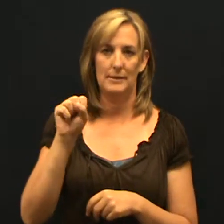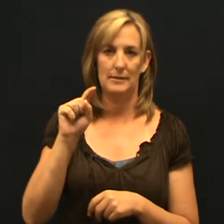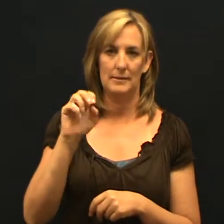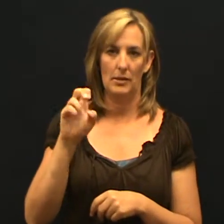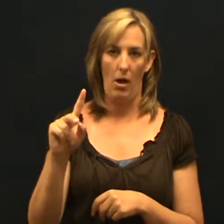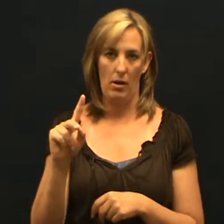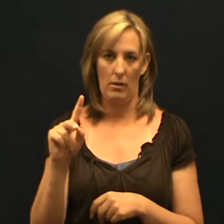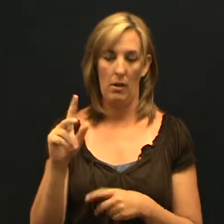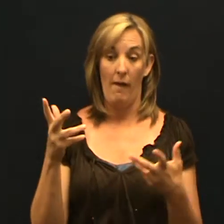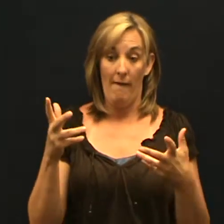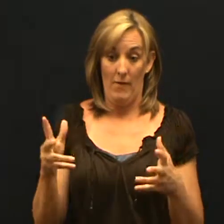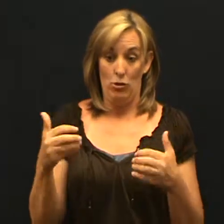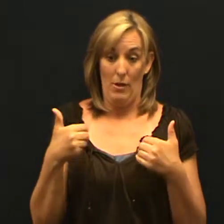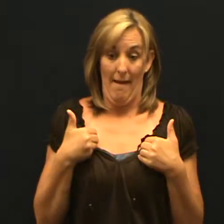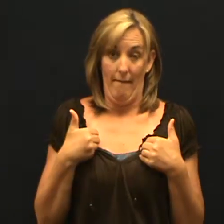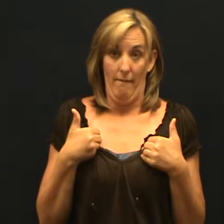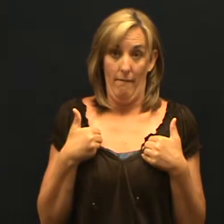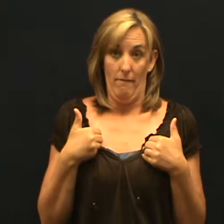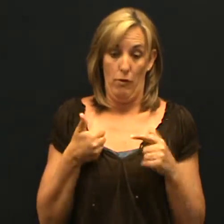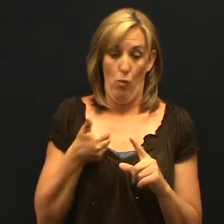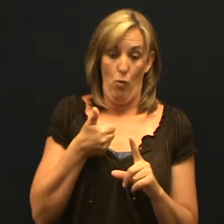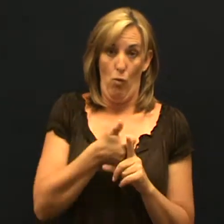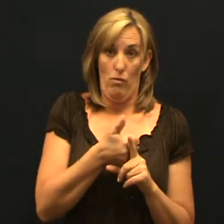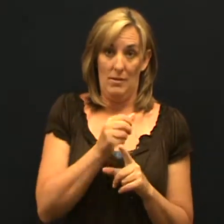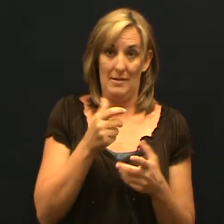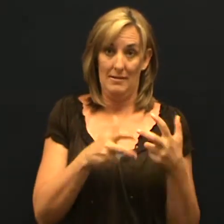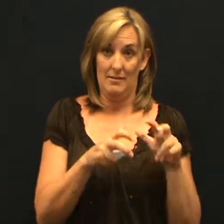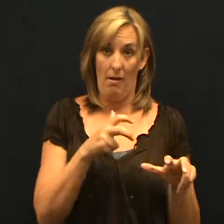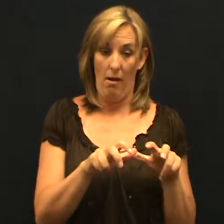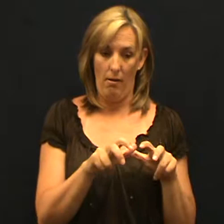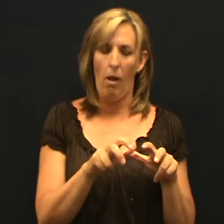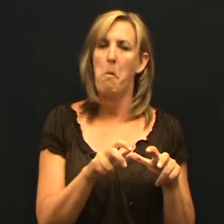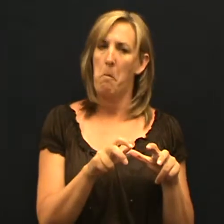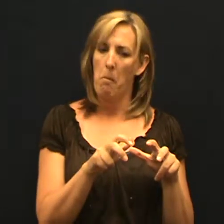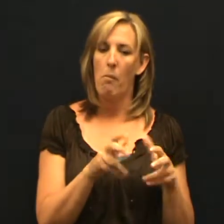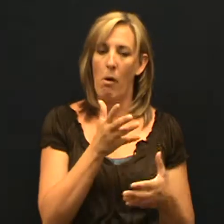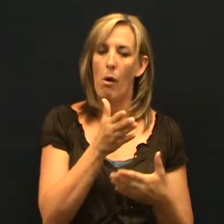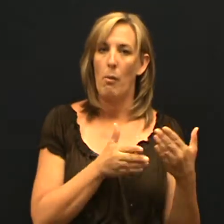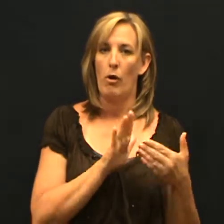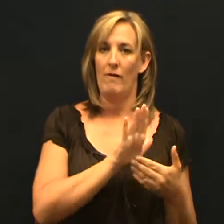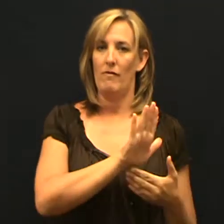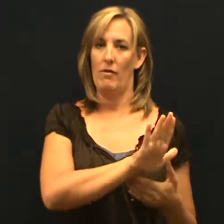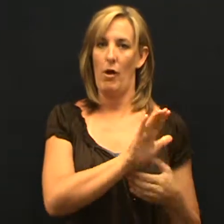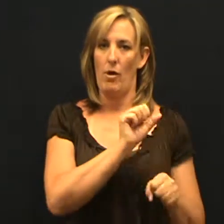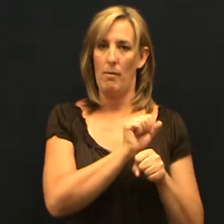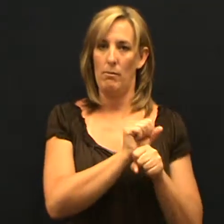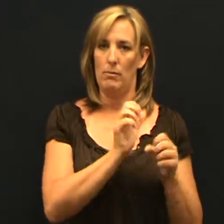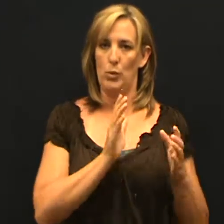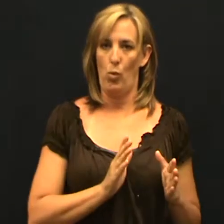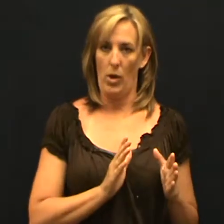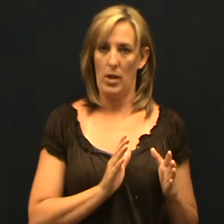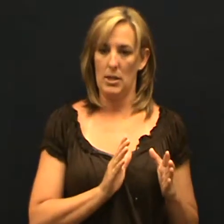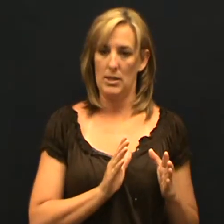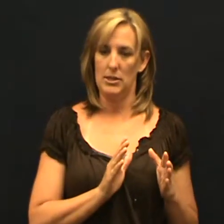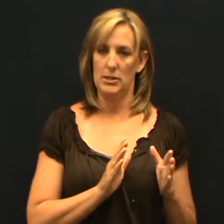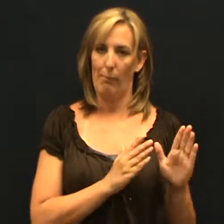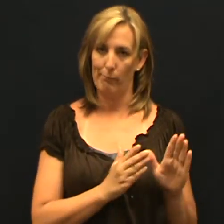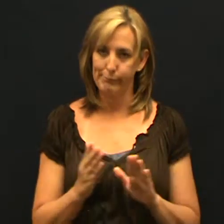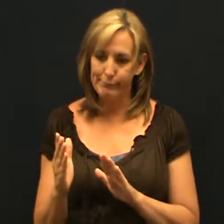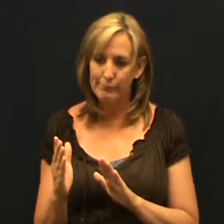do is part of their employee compensation is to pay their certain employee's salary plus